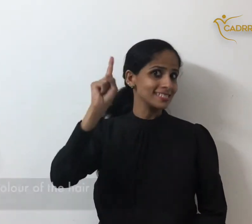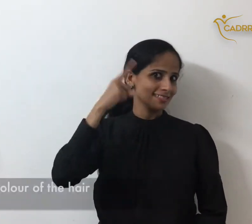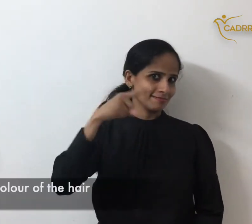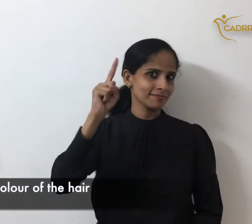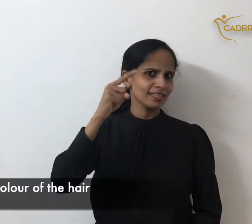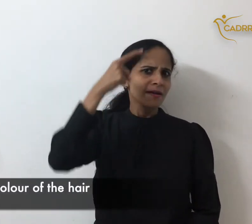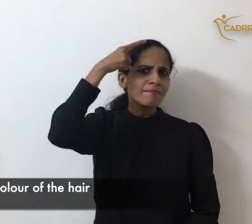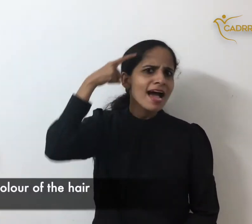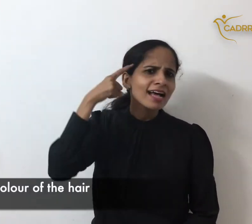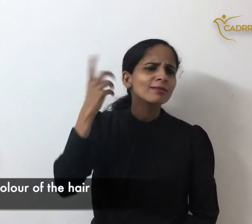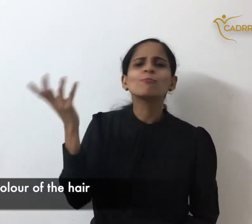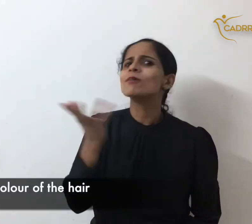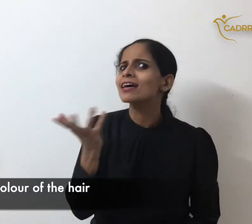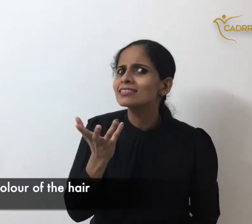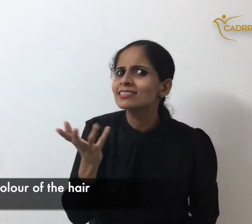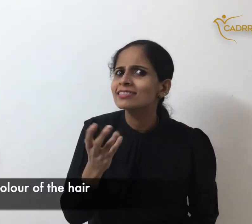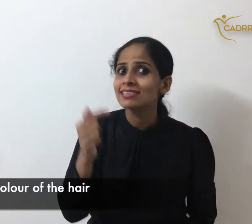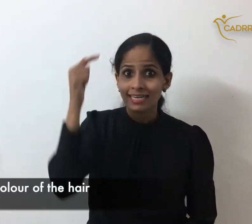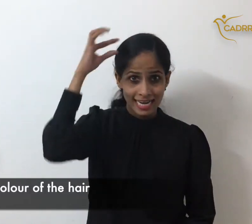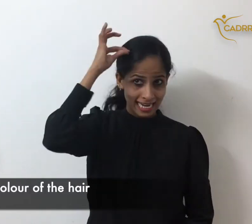Right? That's the color of the hair.